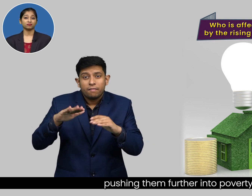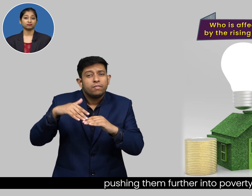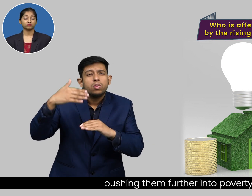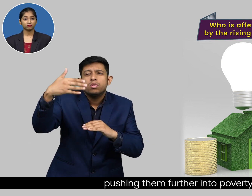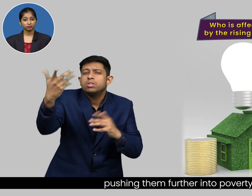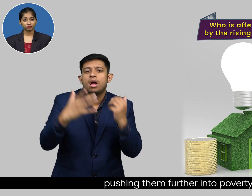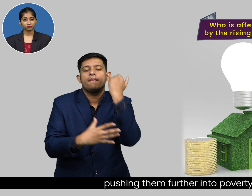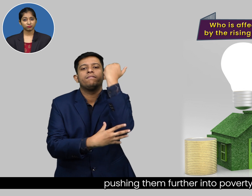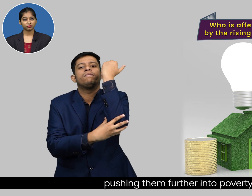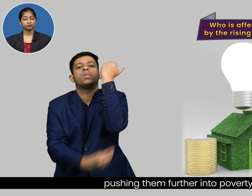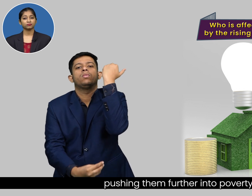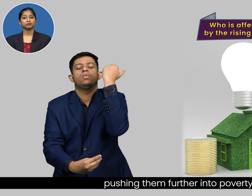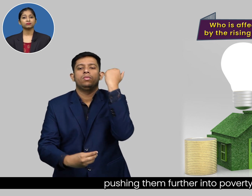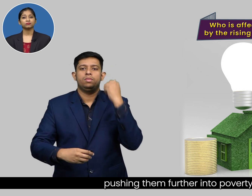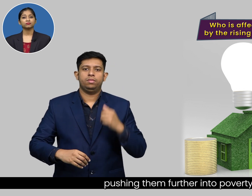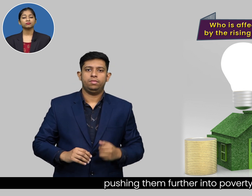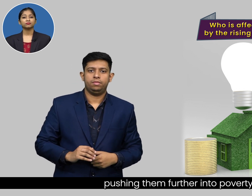poverty.